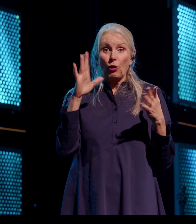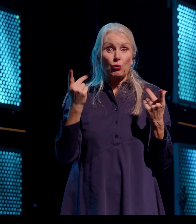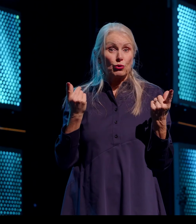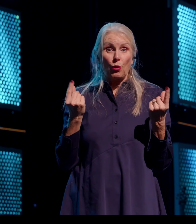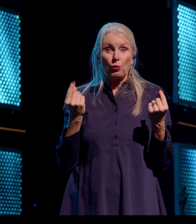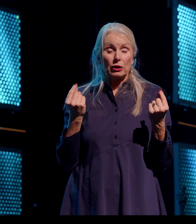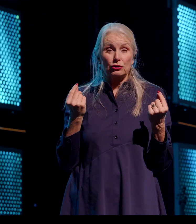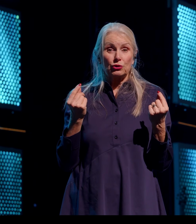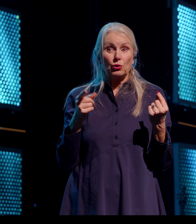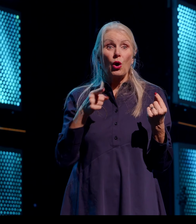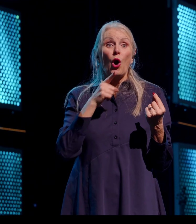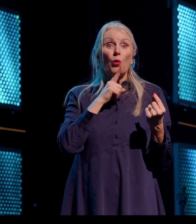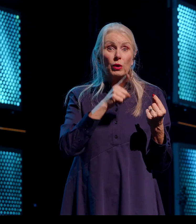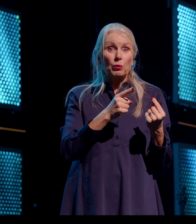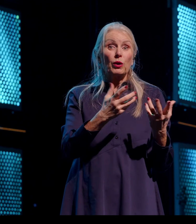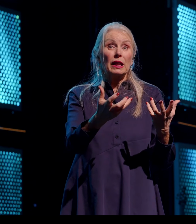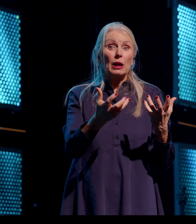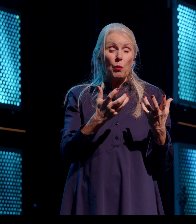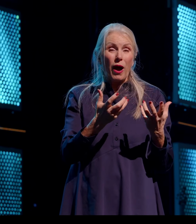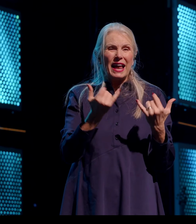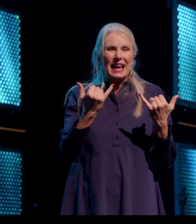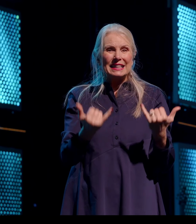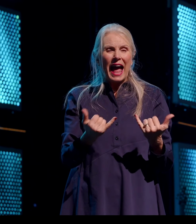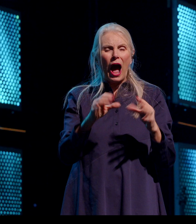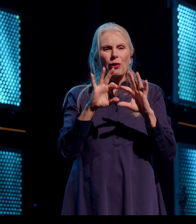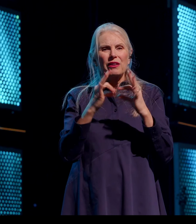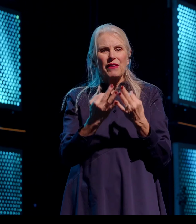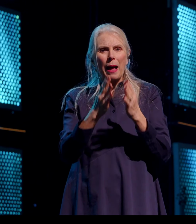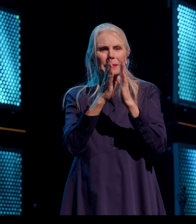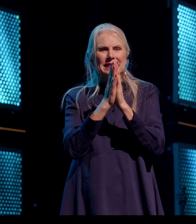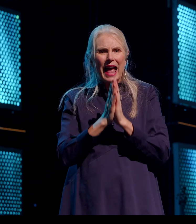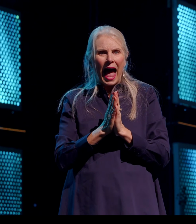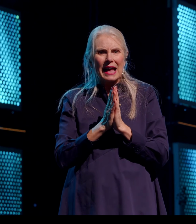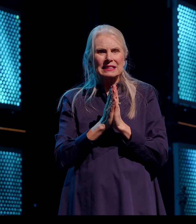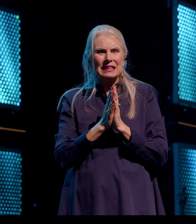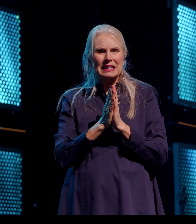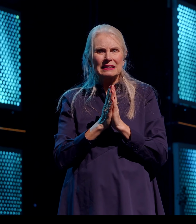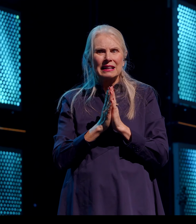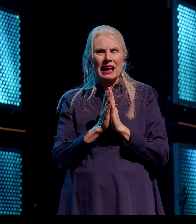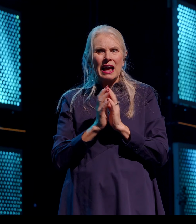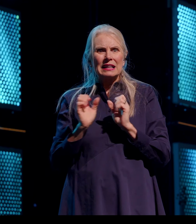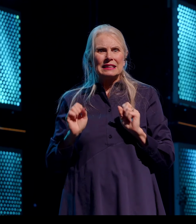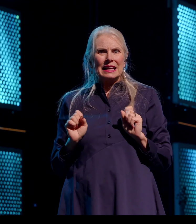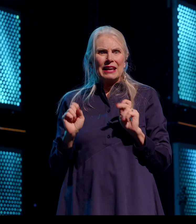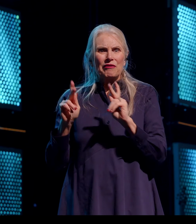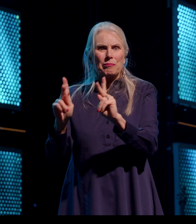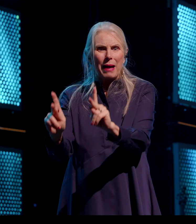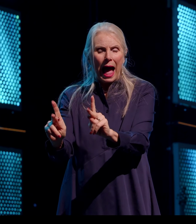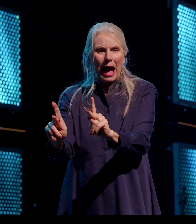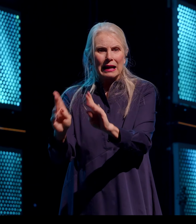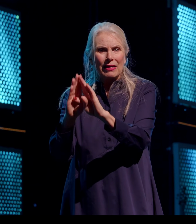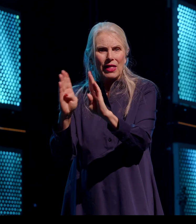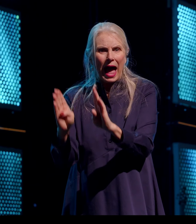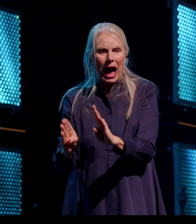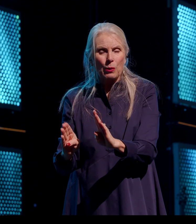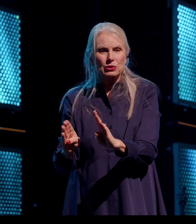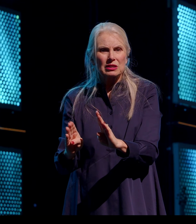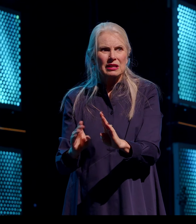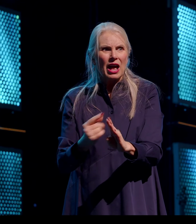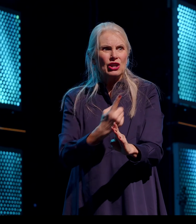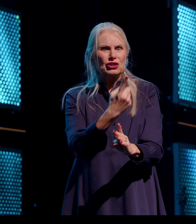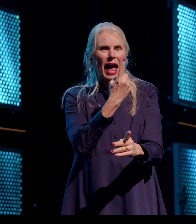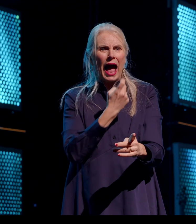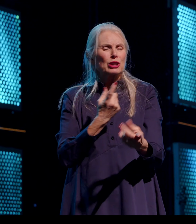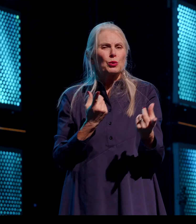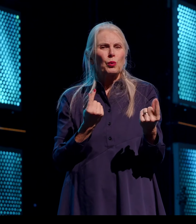This is the house we want. We bought. Now this family is asking for it back. I mean, start thinking about what would you do in that situation? I told them, I said, I don't even know what to